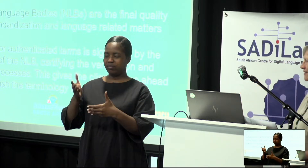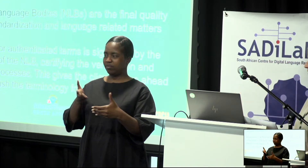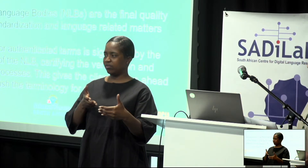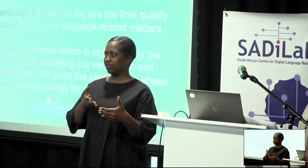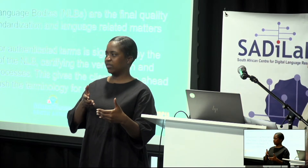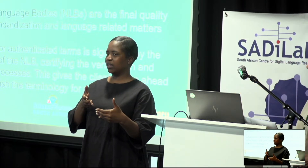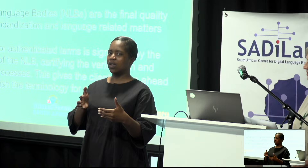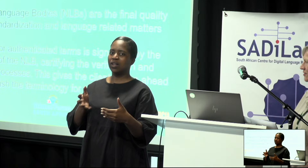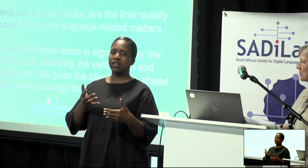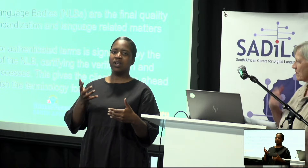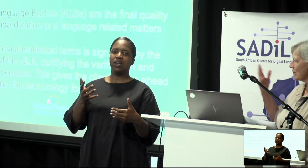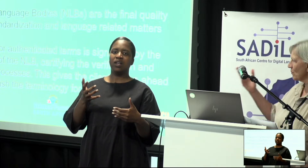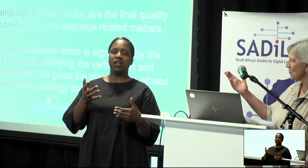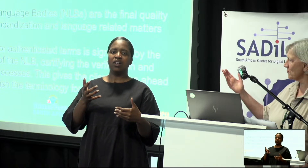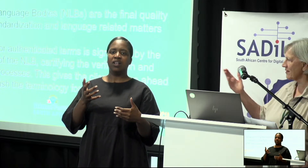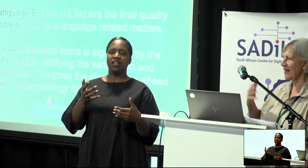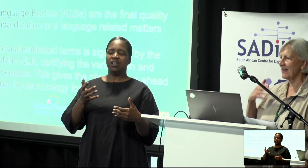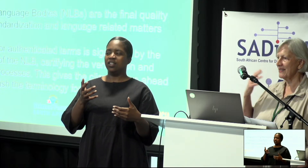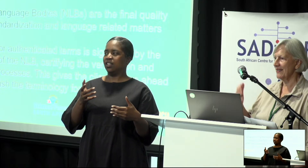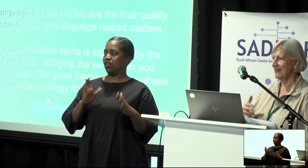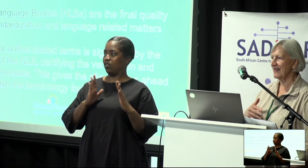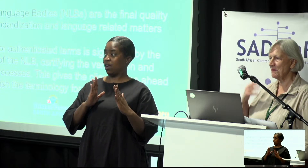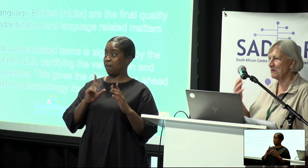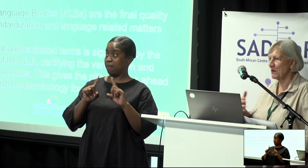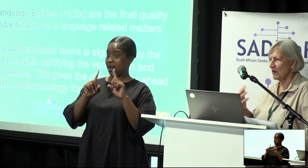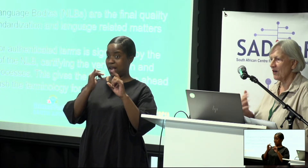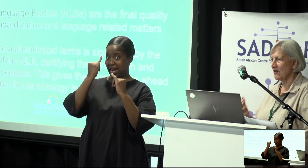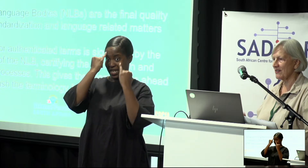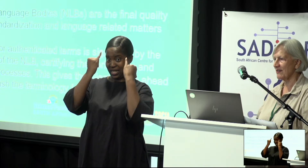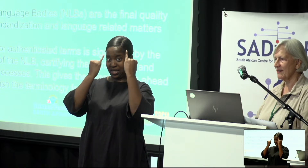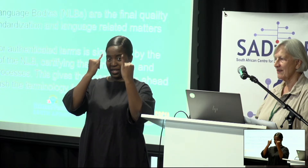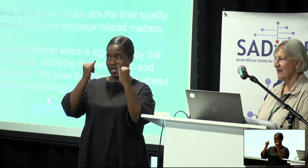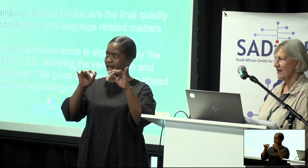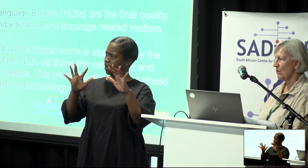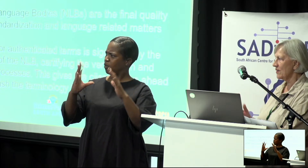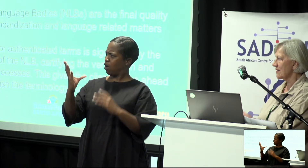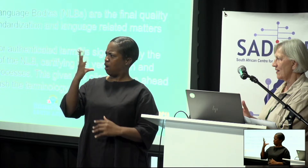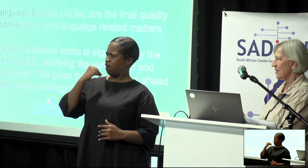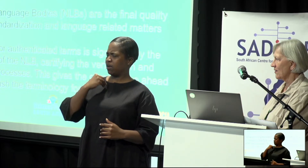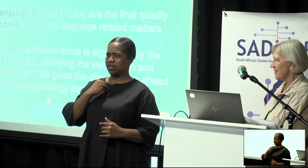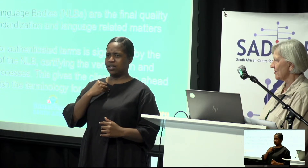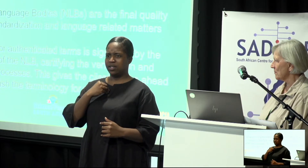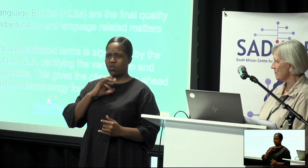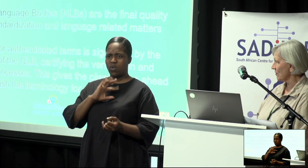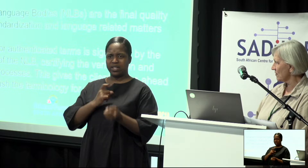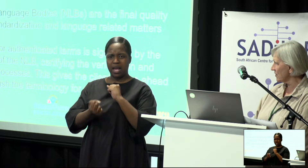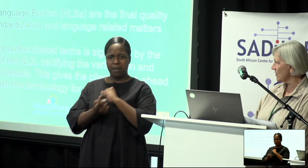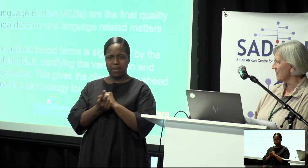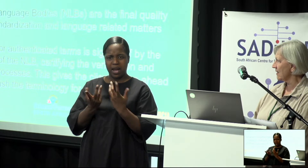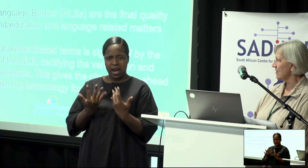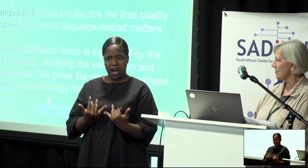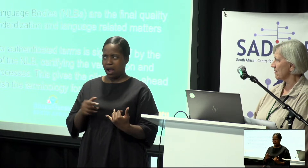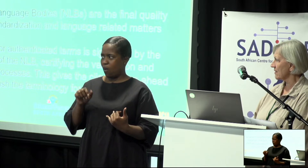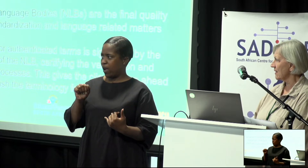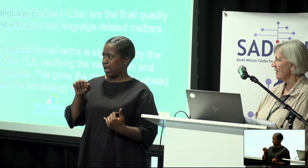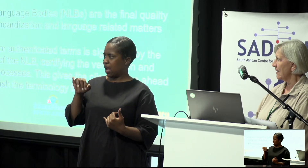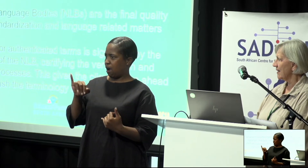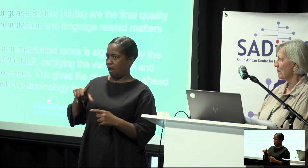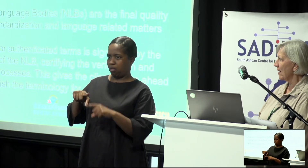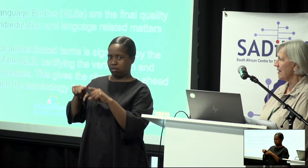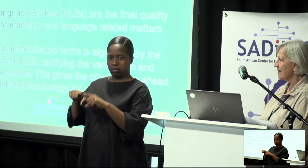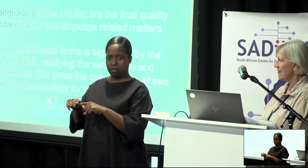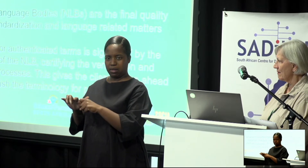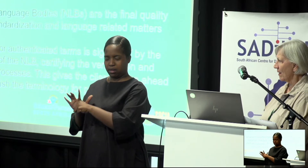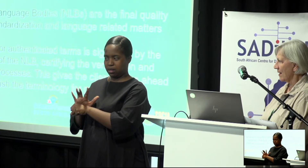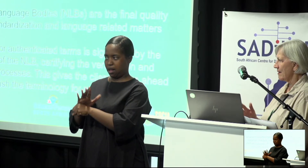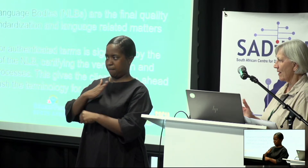human intelligence, but of course with the idea that people will ask, what is going on in terms of artificial intelligence?